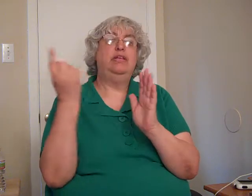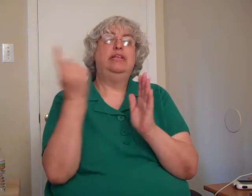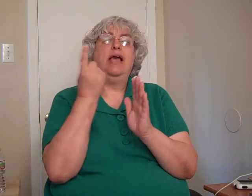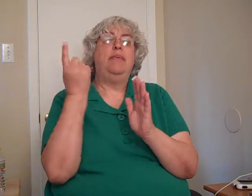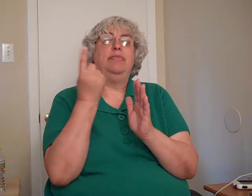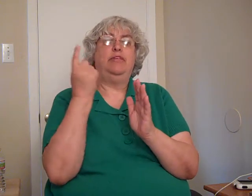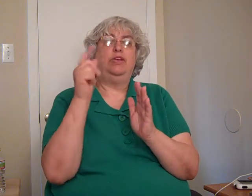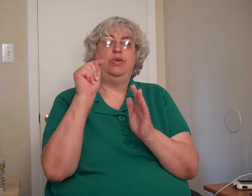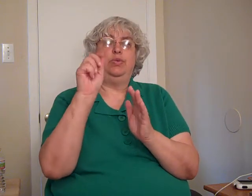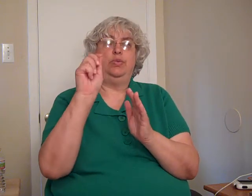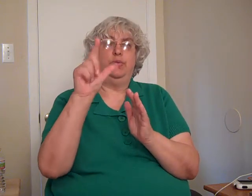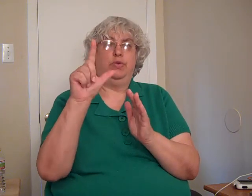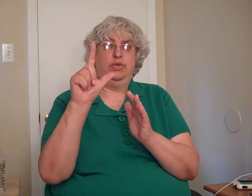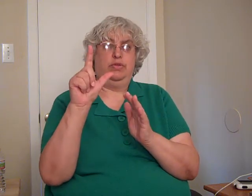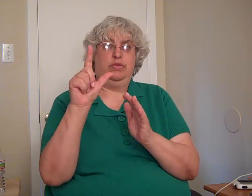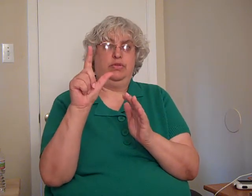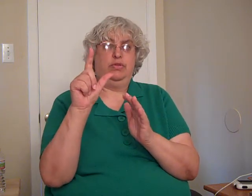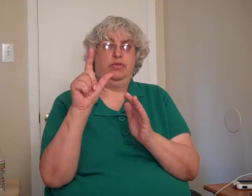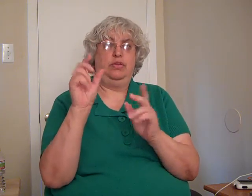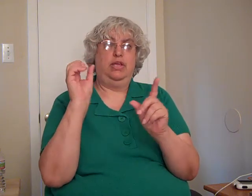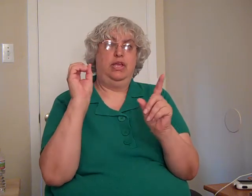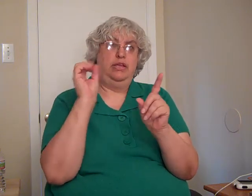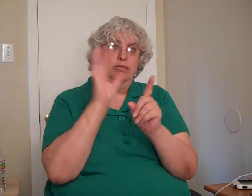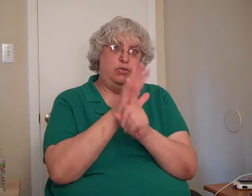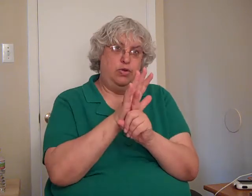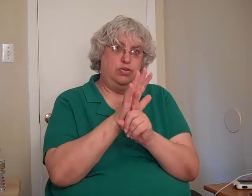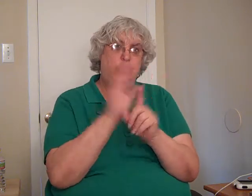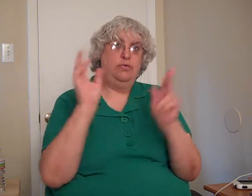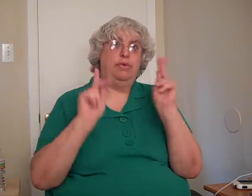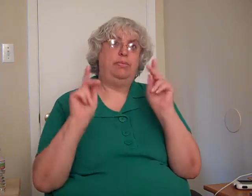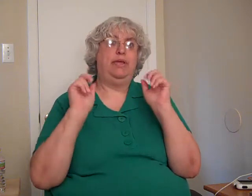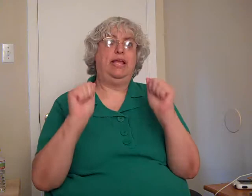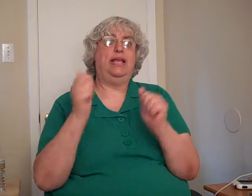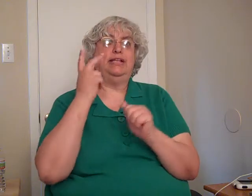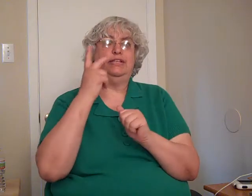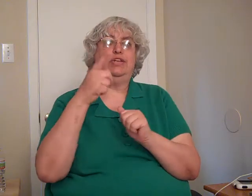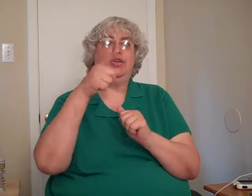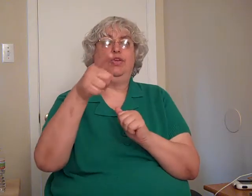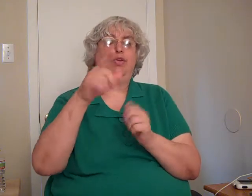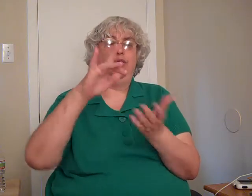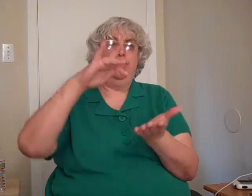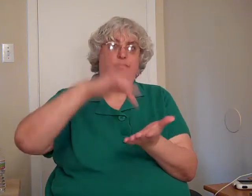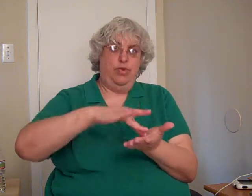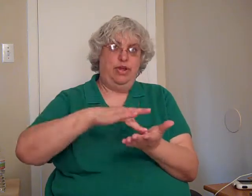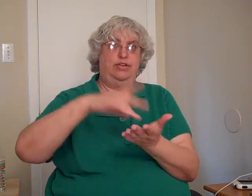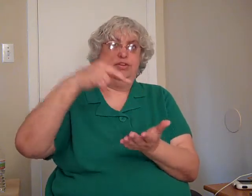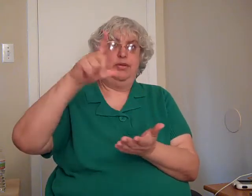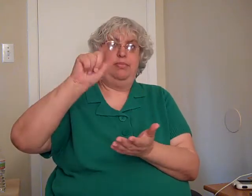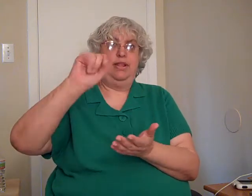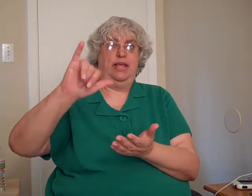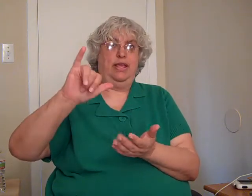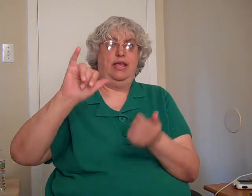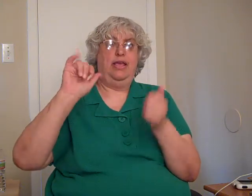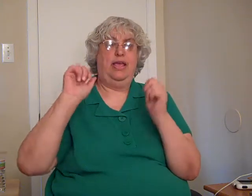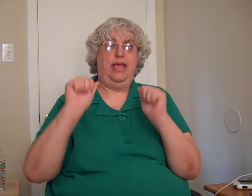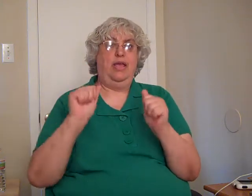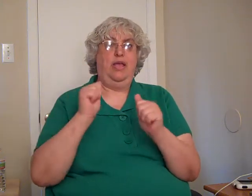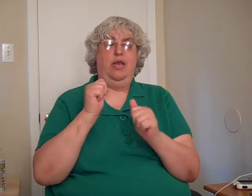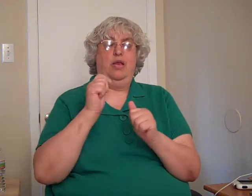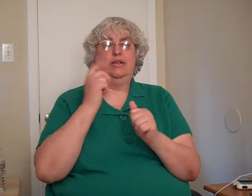we talked about earlier, some type of exposure, so that people can see you pressing play and being able to watch something happening, because they